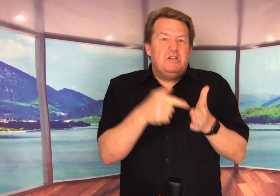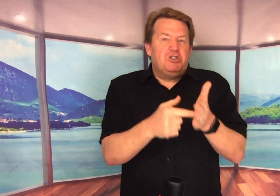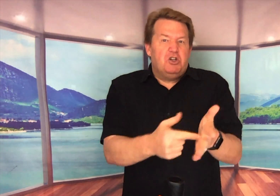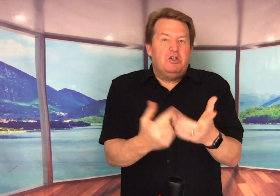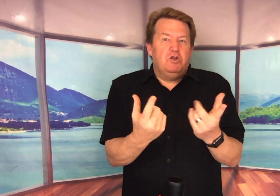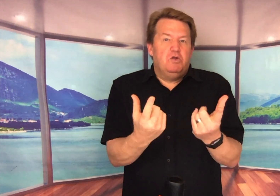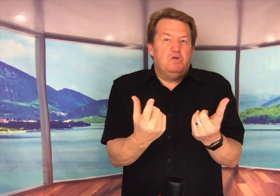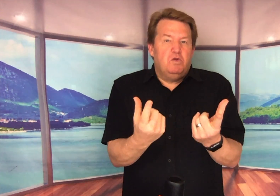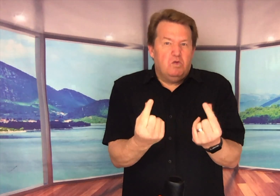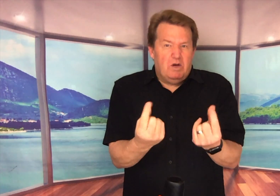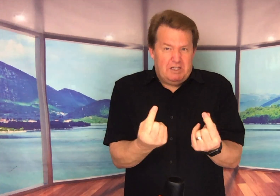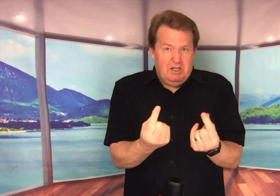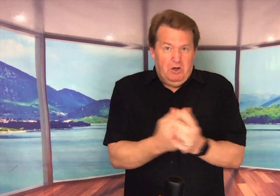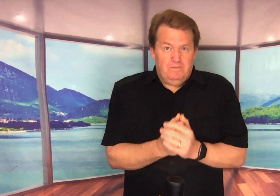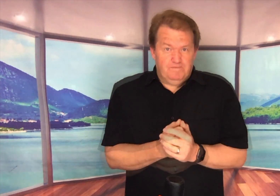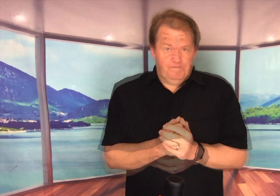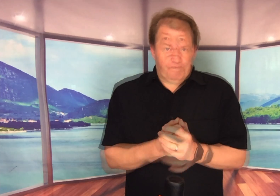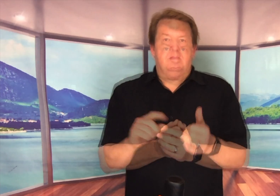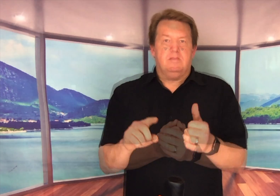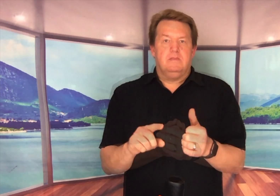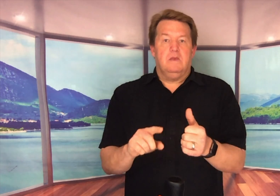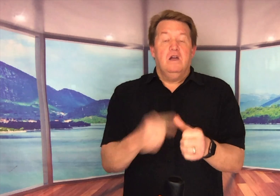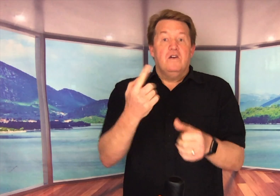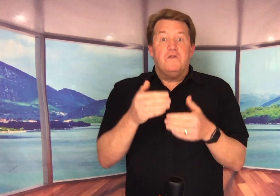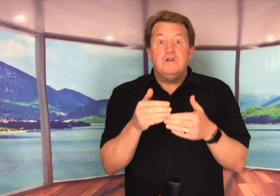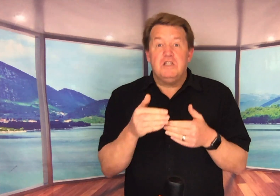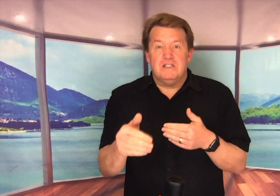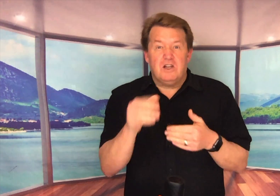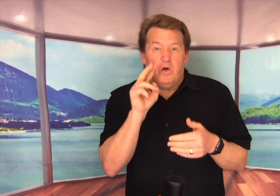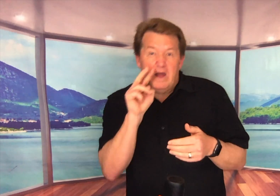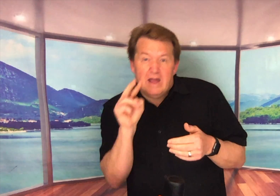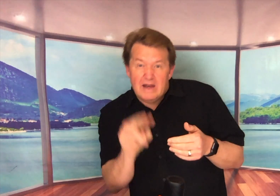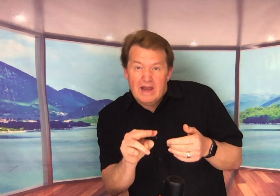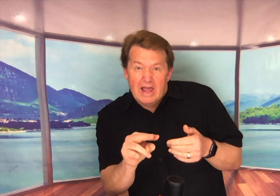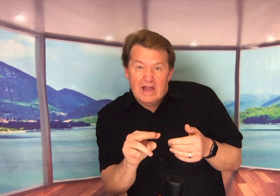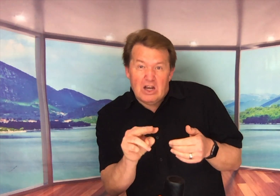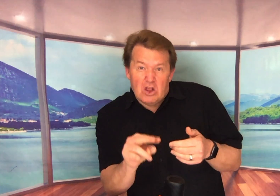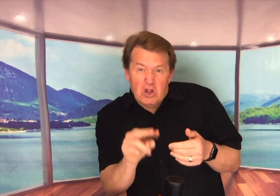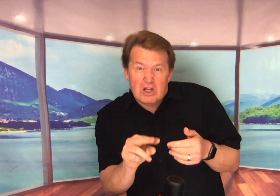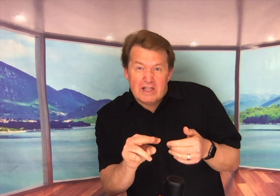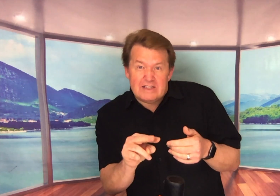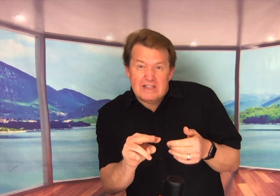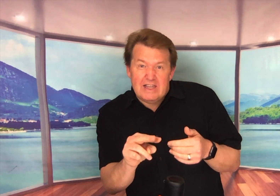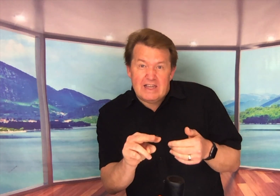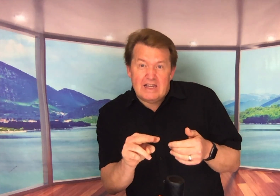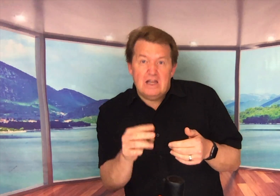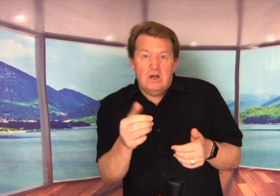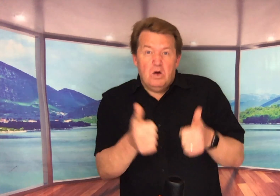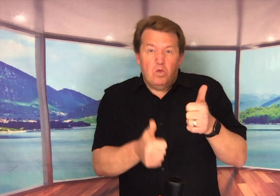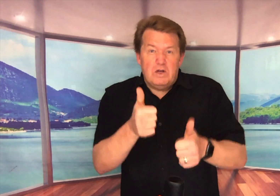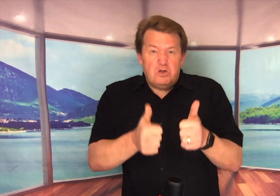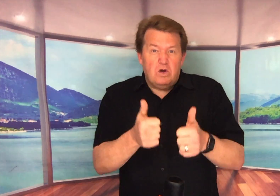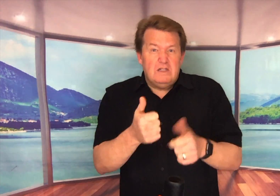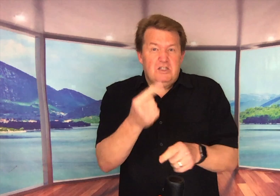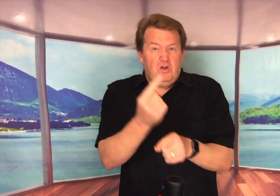show you what to do. First, let's go ahead and look and see which ones are in the